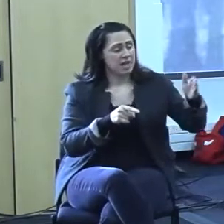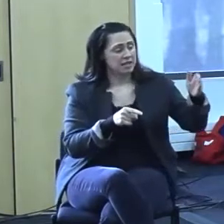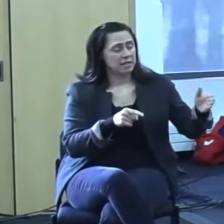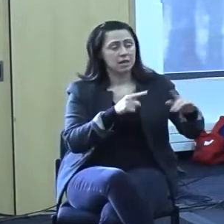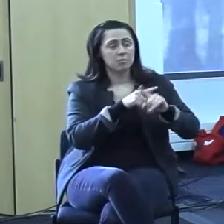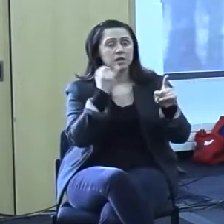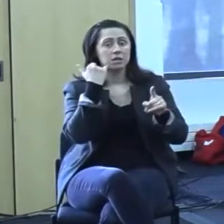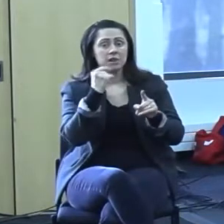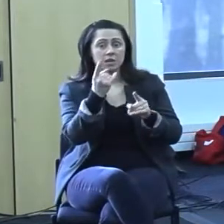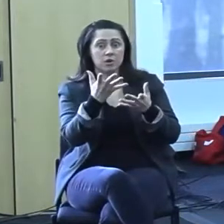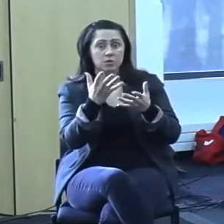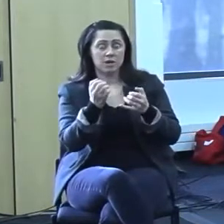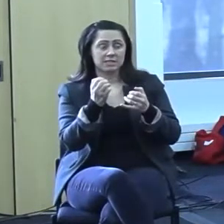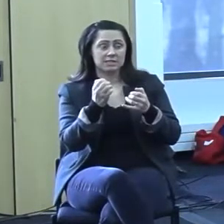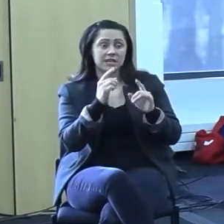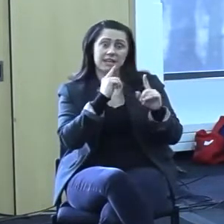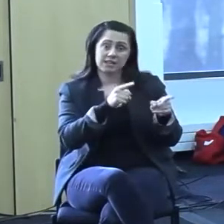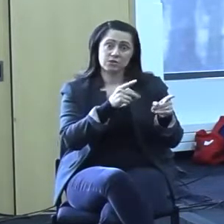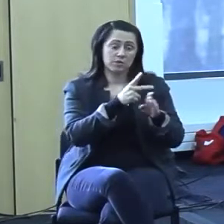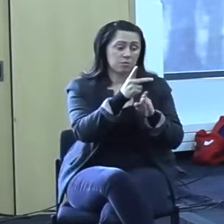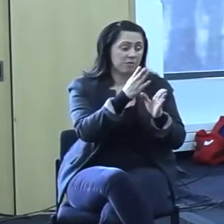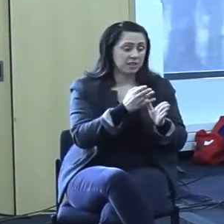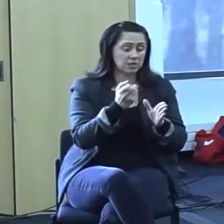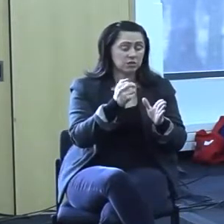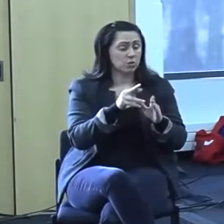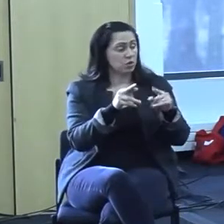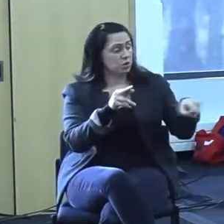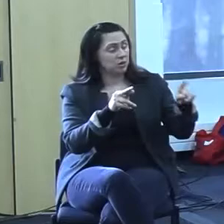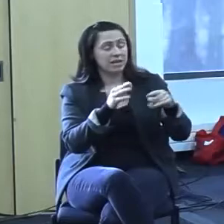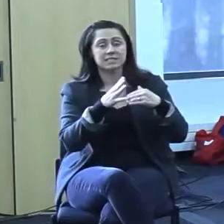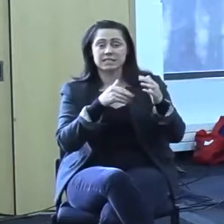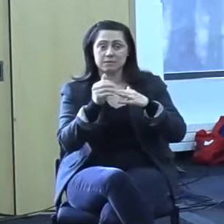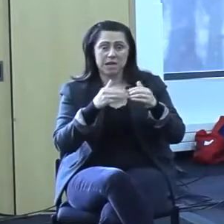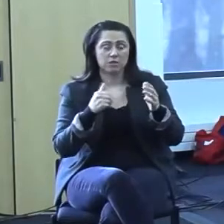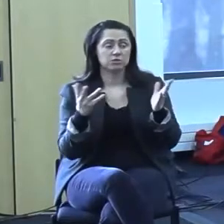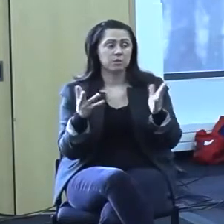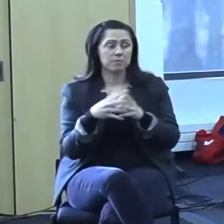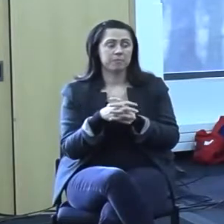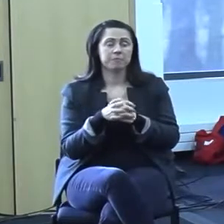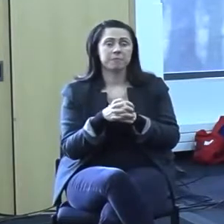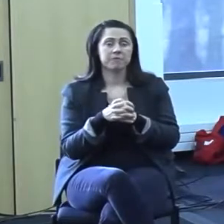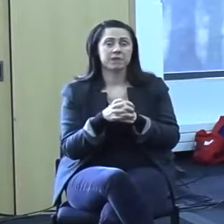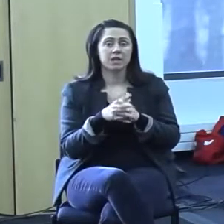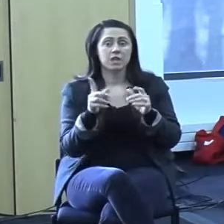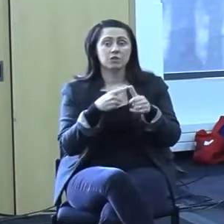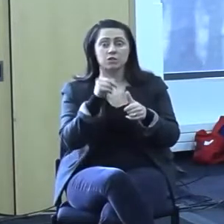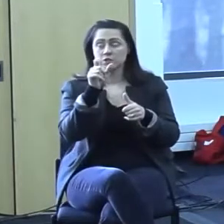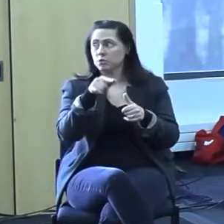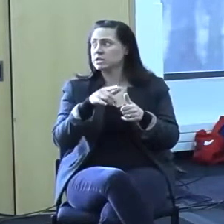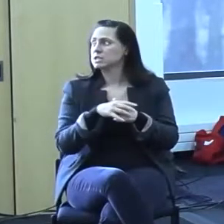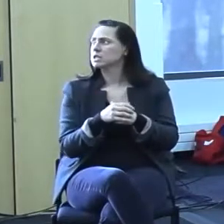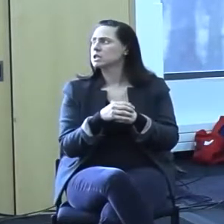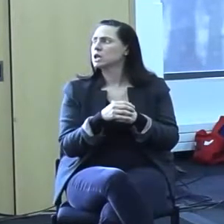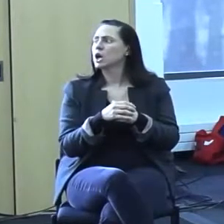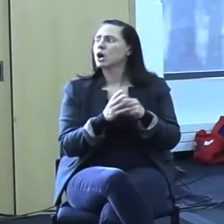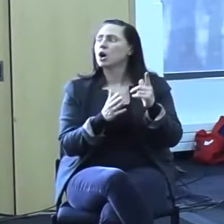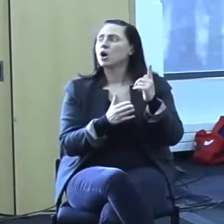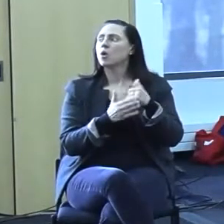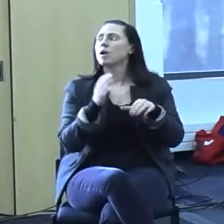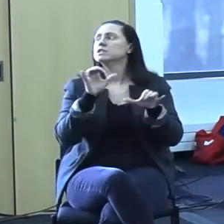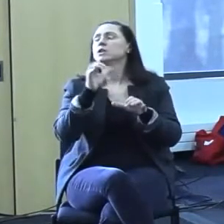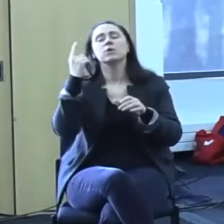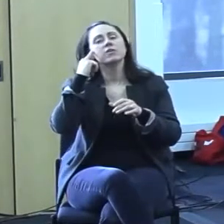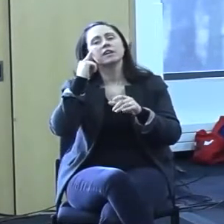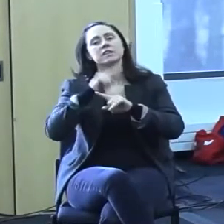if anybody would like to answer them, the professionals or you guys, doesn't matter. So the first one would be, what do you think the